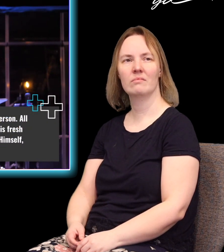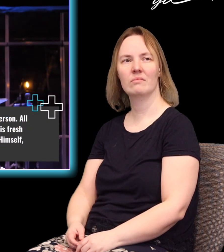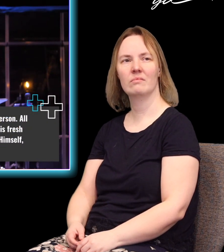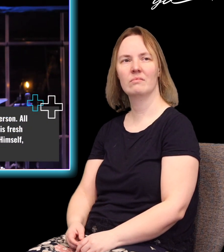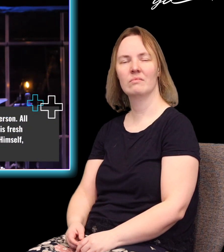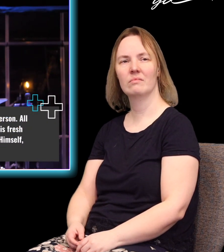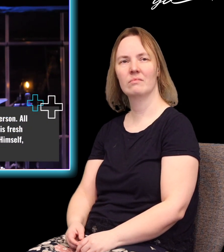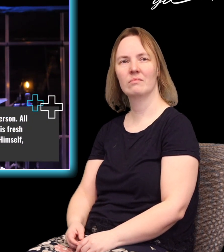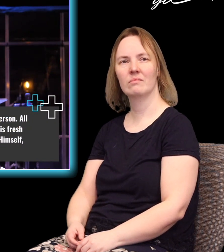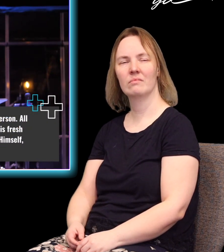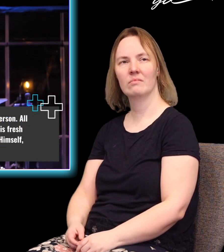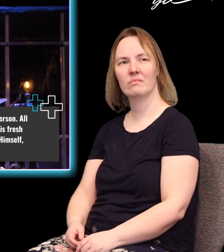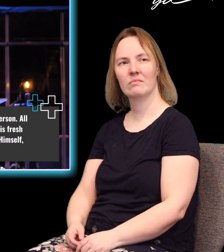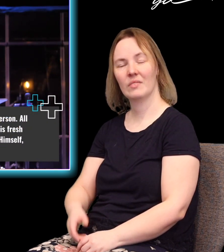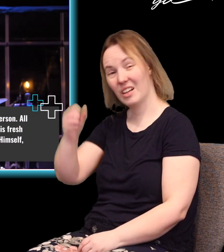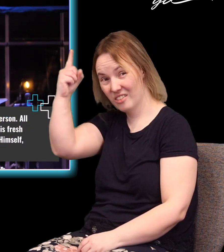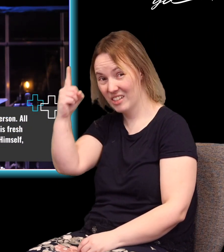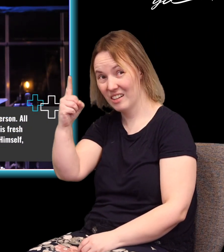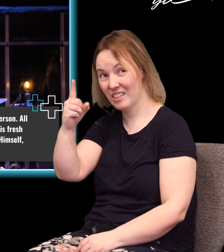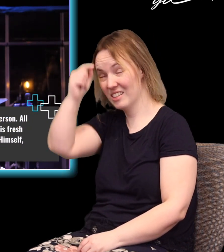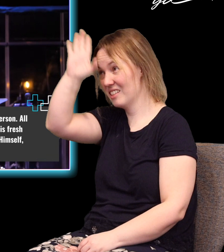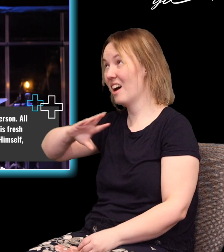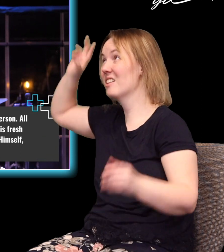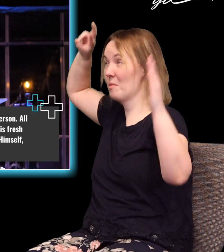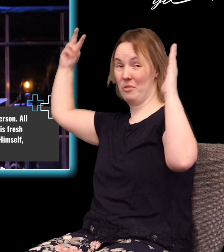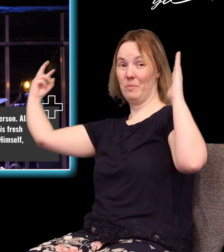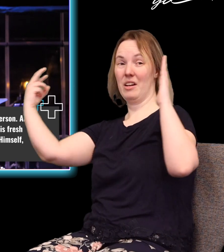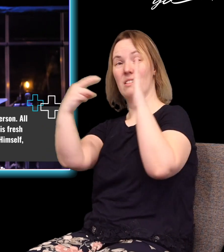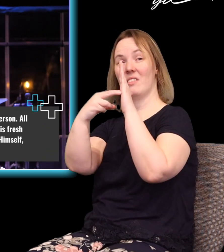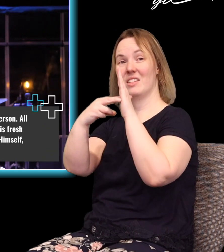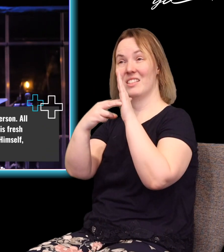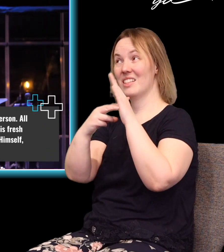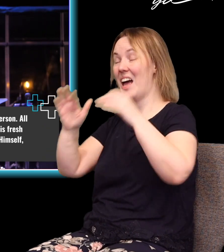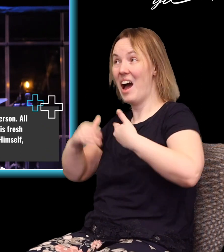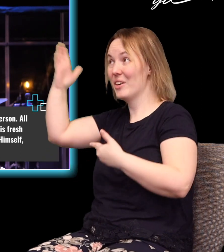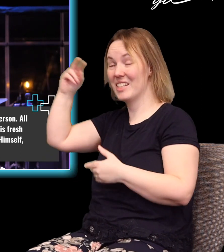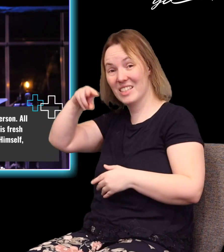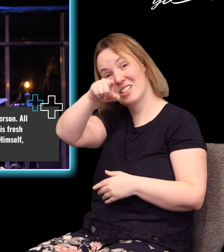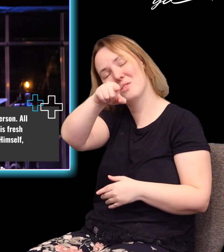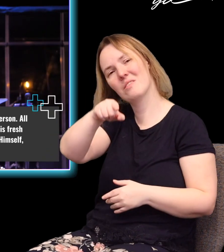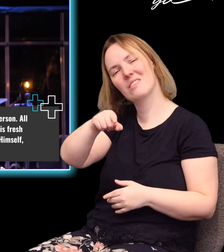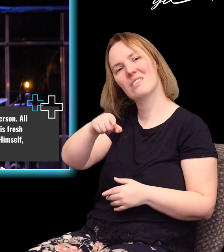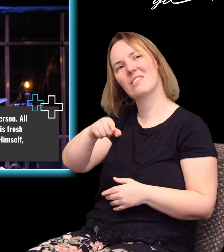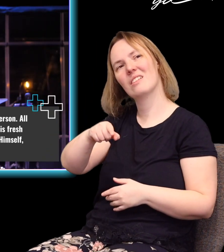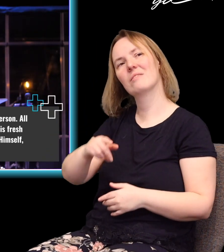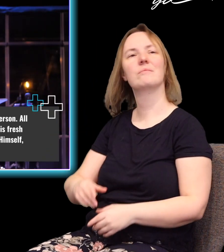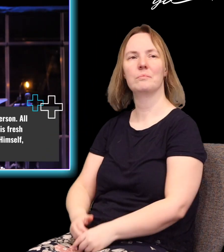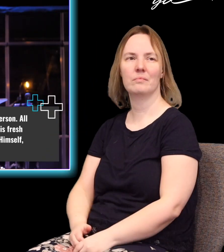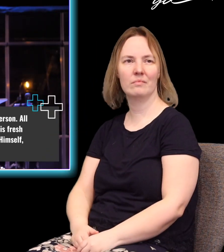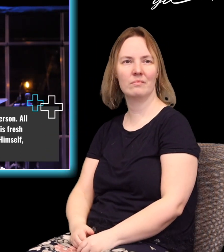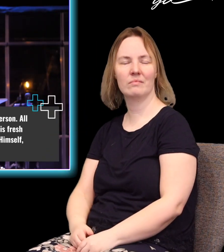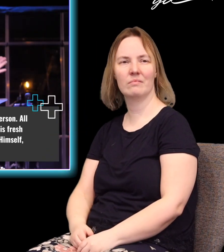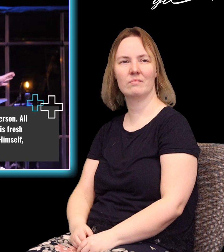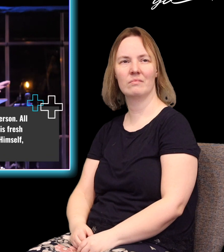An entirely new person. Now understand, this is God's perspective. This is how he sees you. He says, all